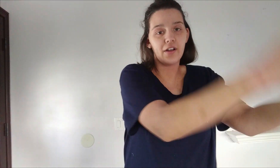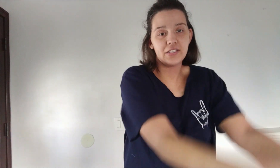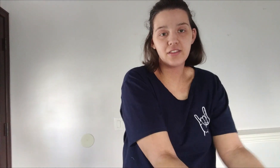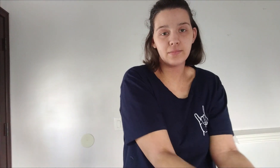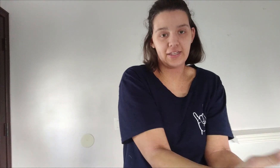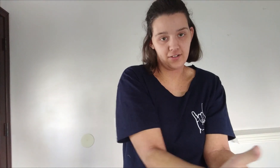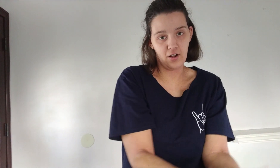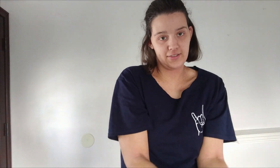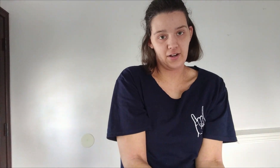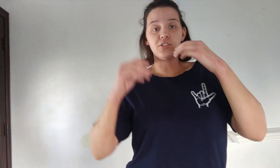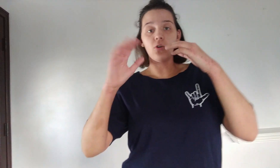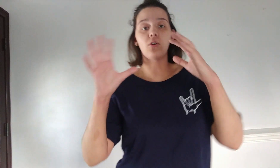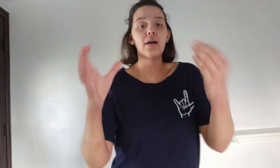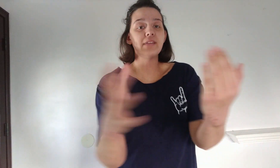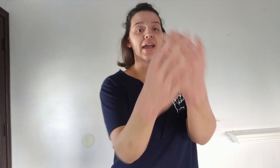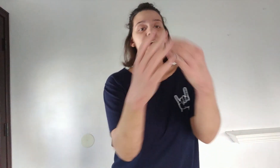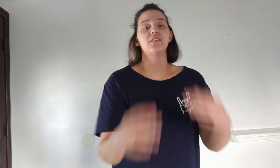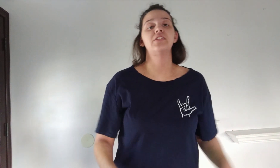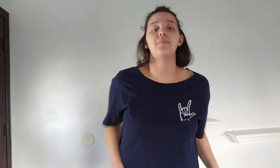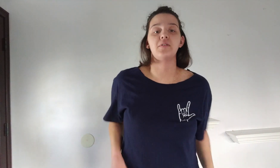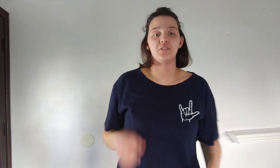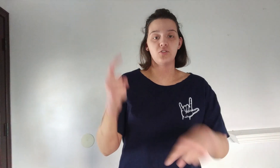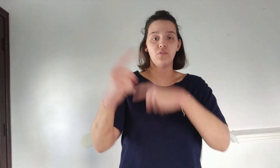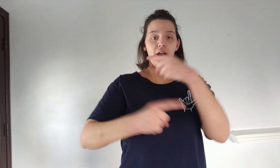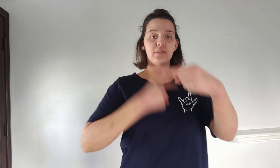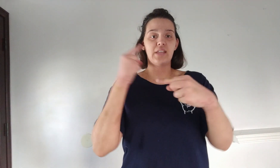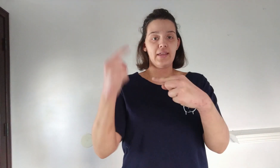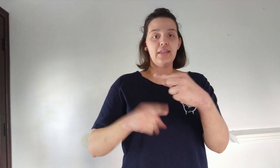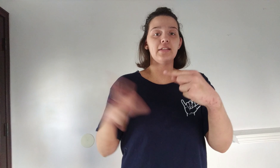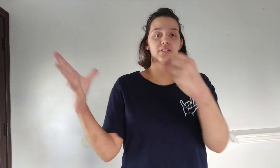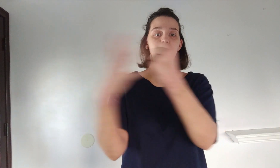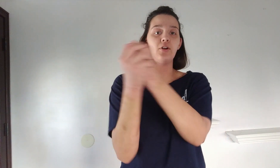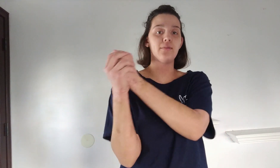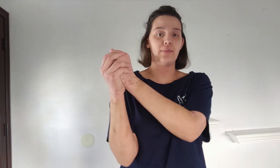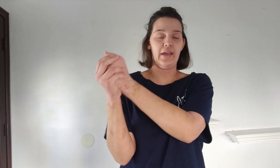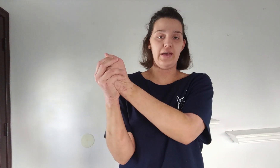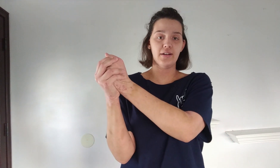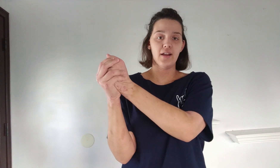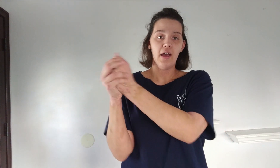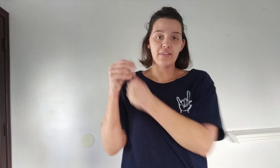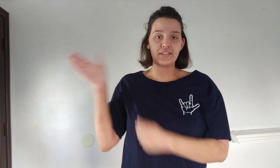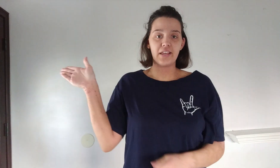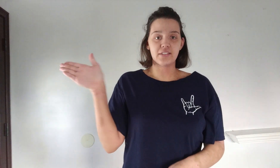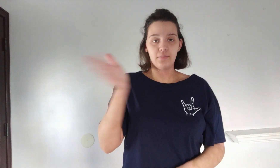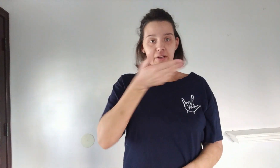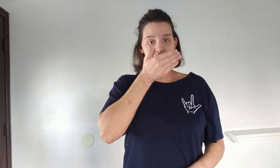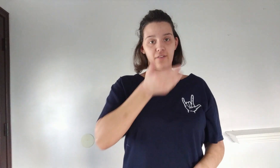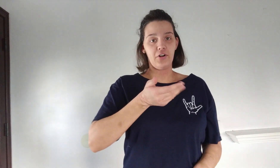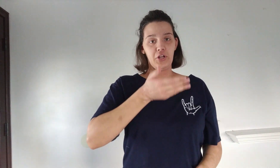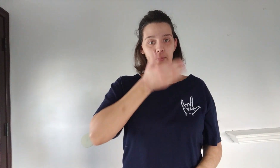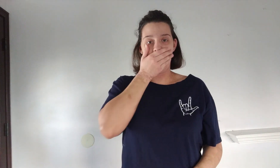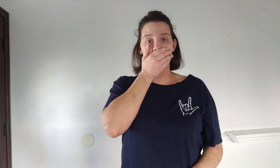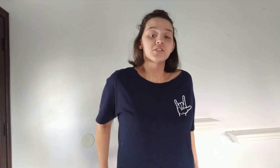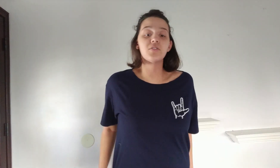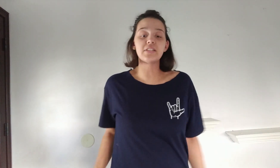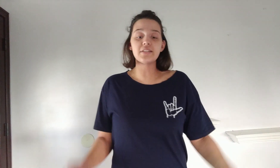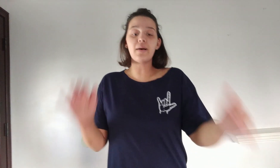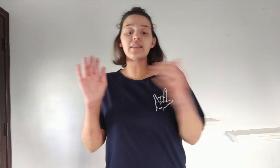to them like they're not there. Don't grab the hands of a deaf person. So if I'm signing and somebody grabs my hand, that's like somebody covering your mouth. So this is my